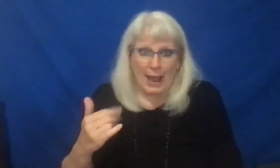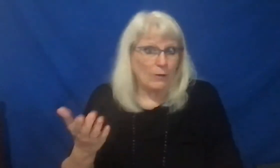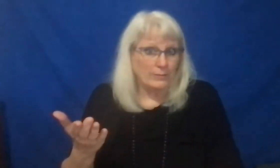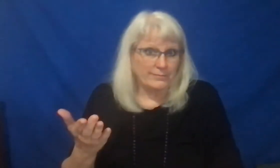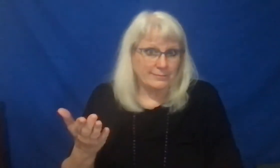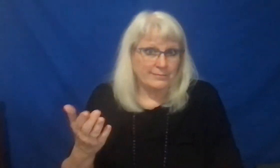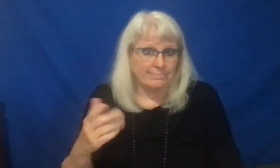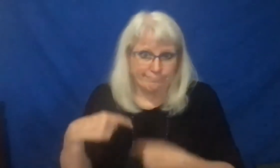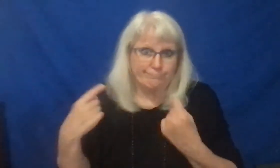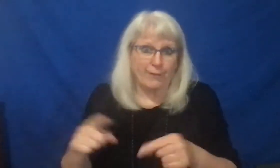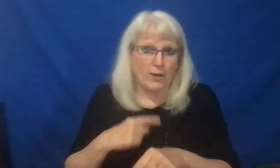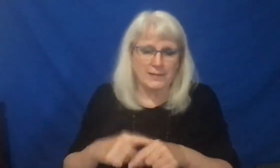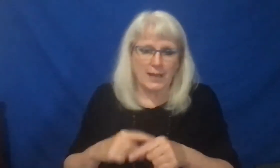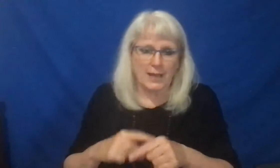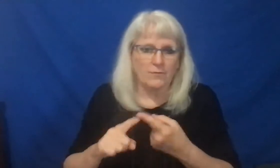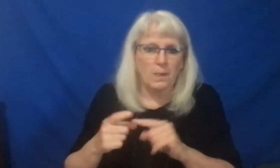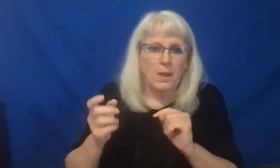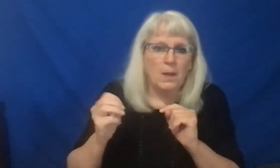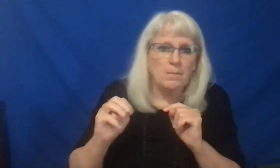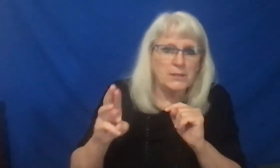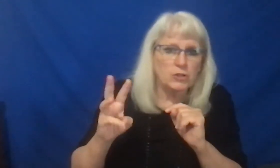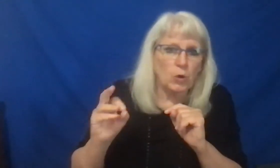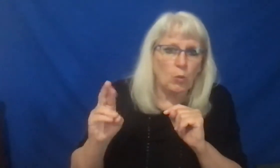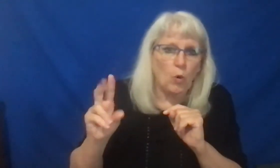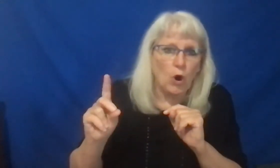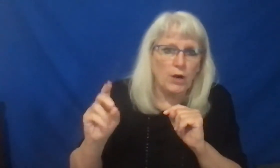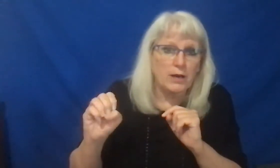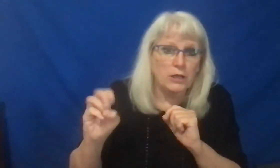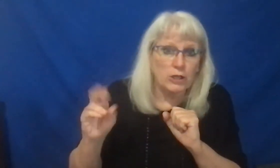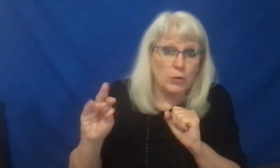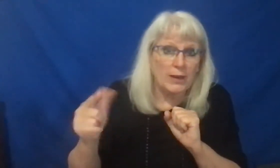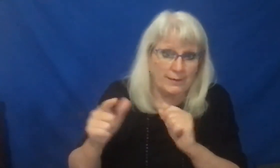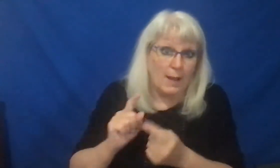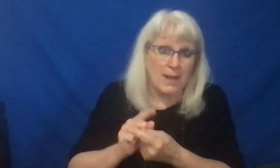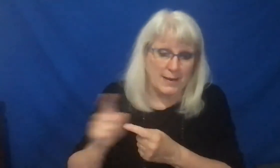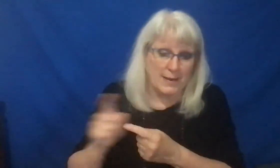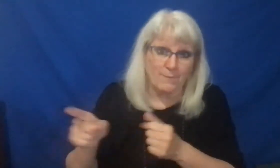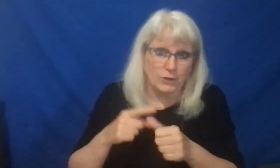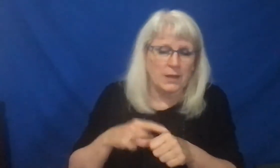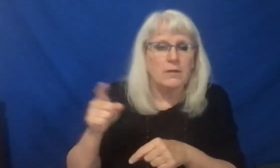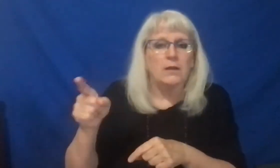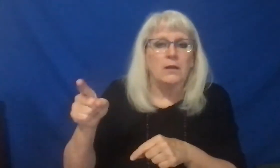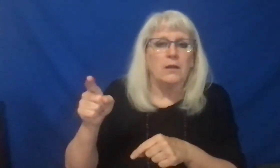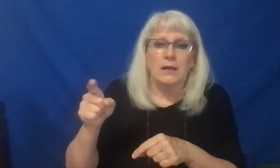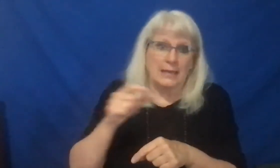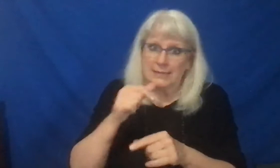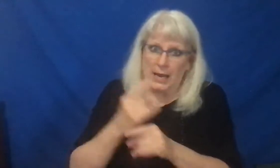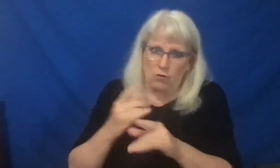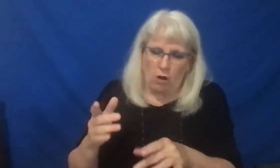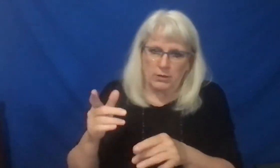meet Mr. Ward Ewing for the first time. And right, he's a non-alcoholic. He was a non-alcoholic trustee.